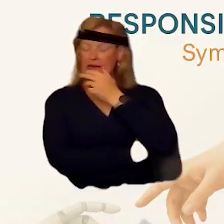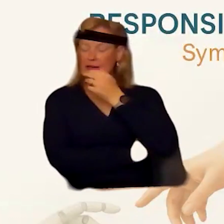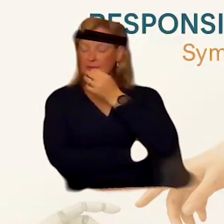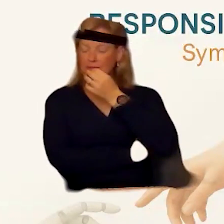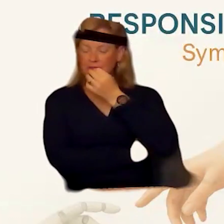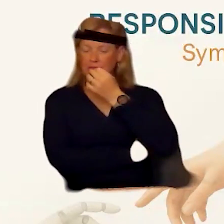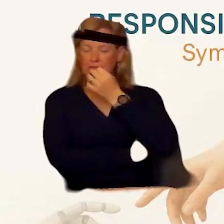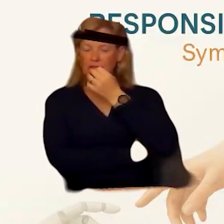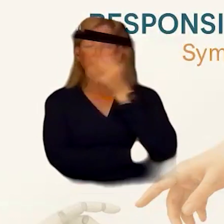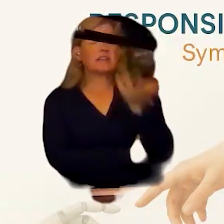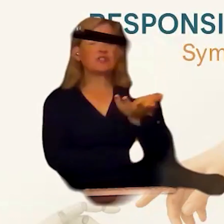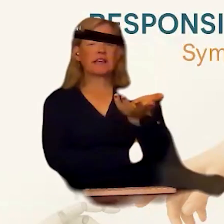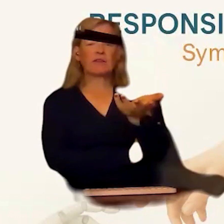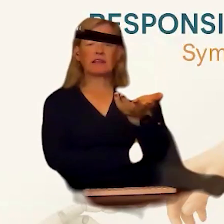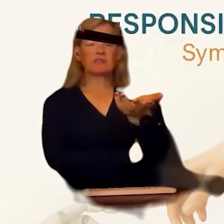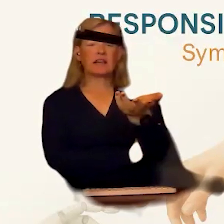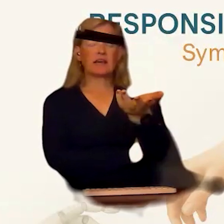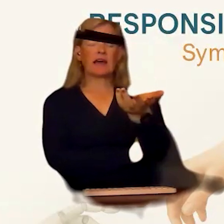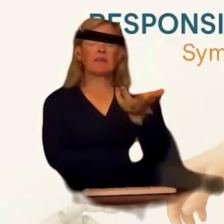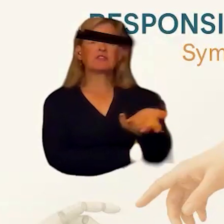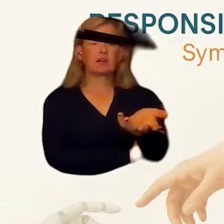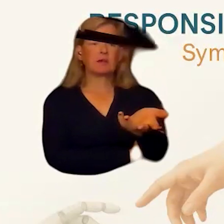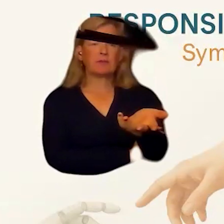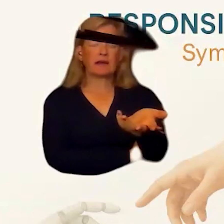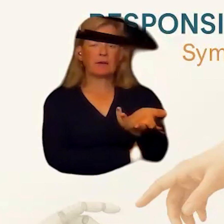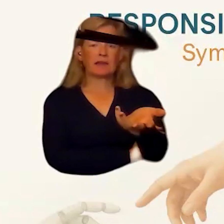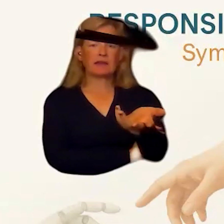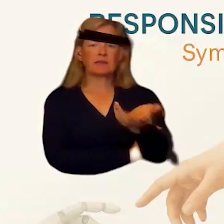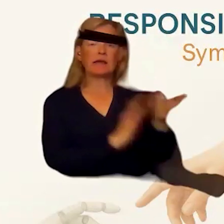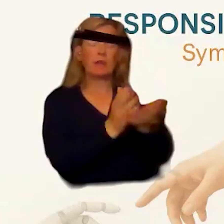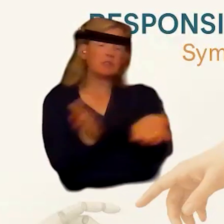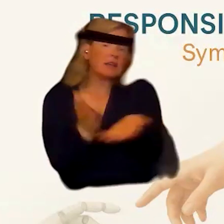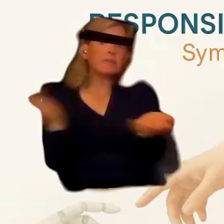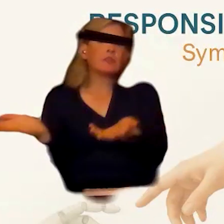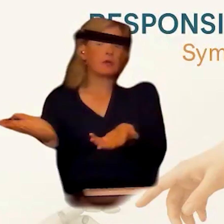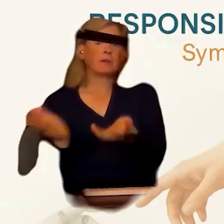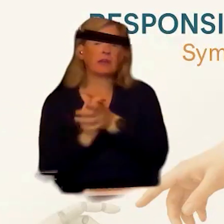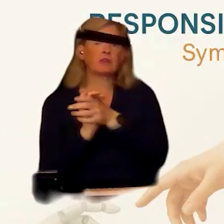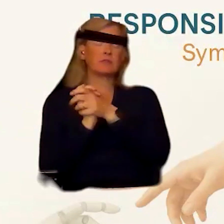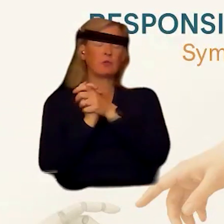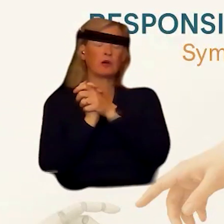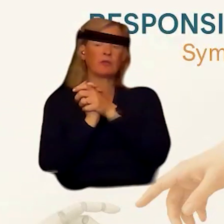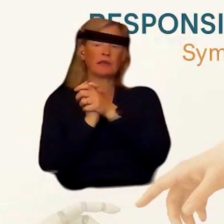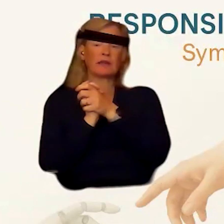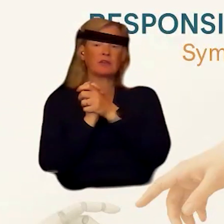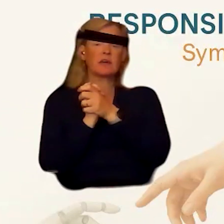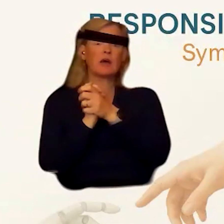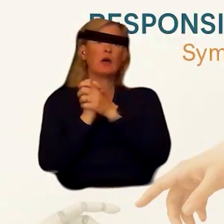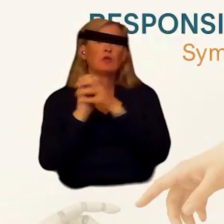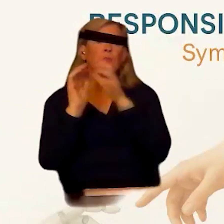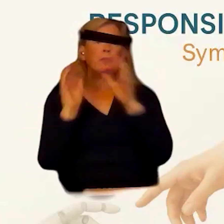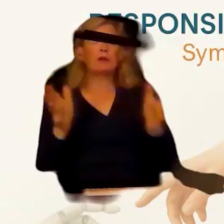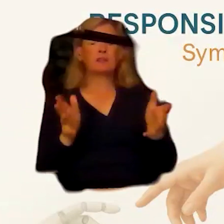actually, it's interesting everything you say. Having started many companies and done philanthropic work for many